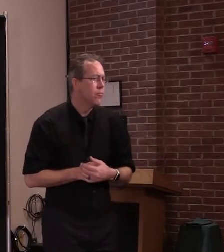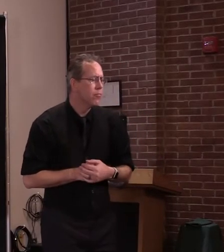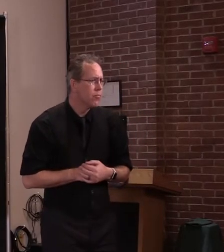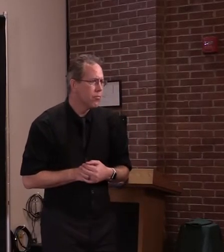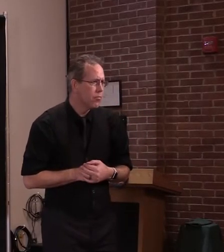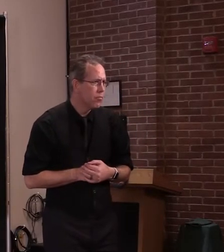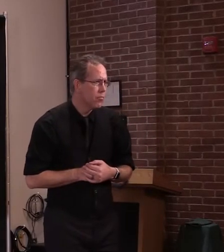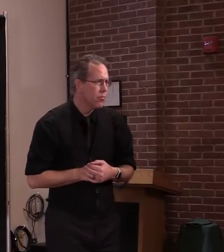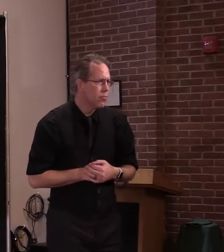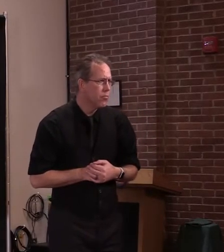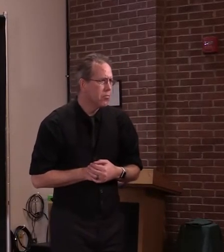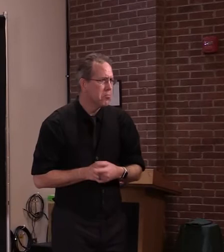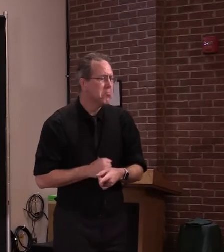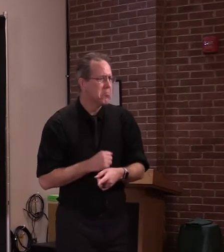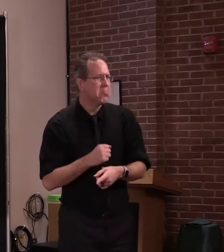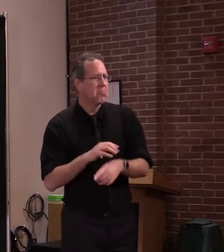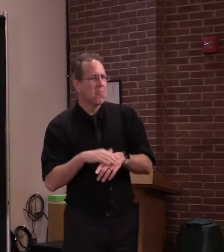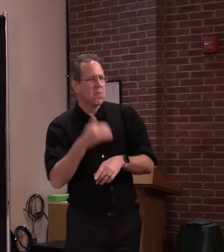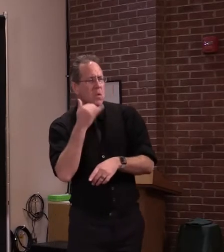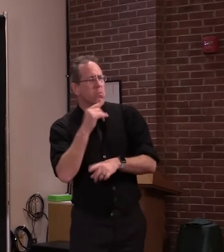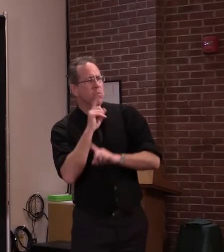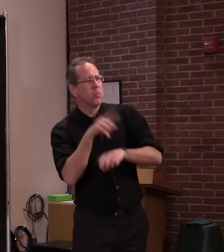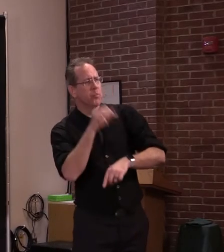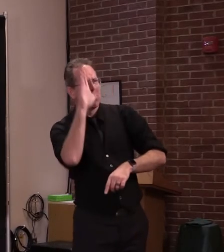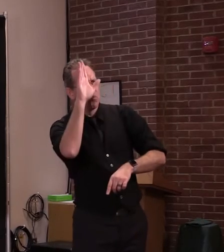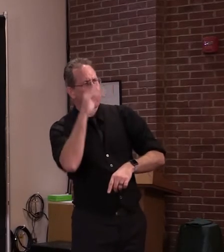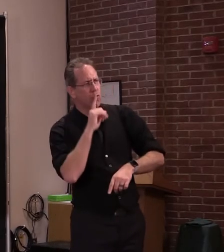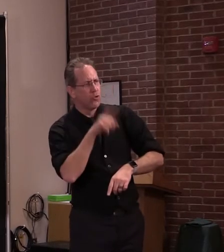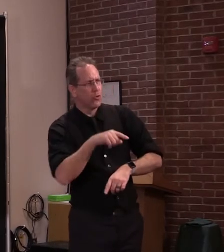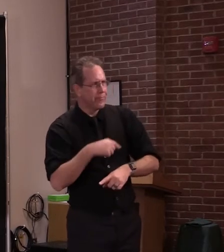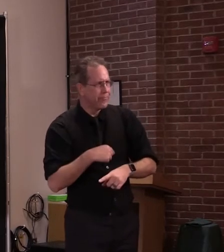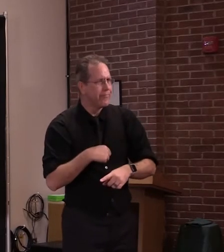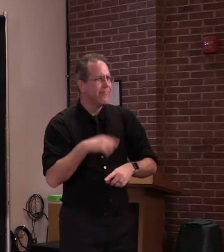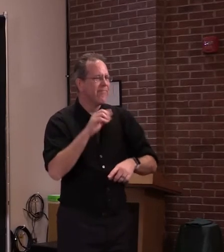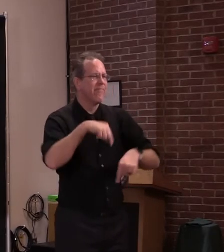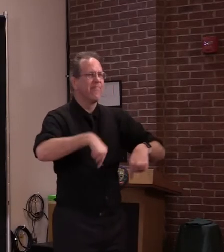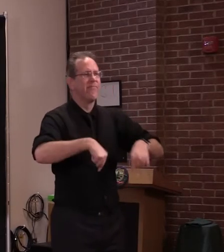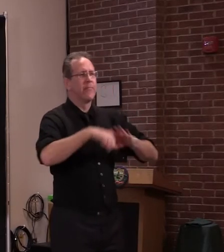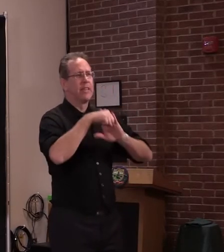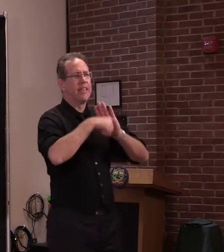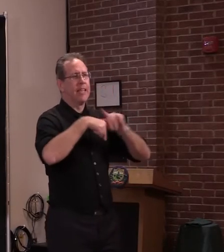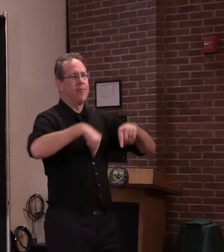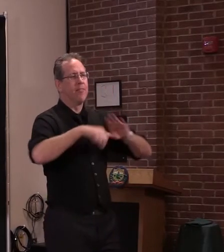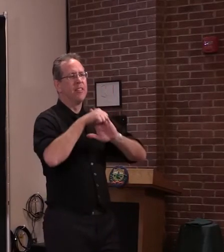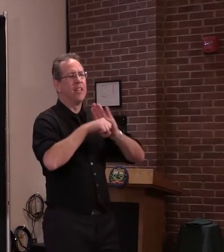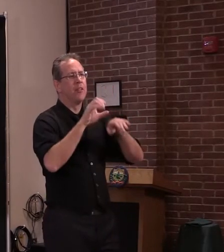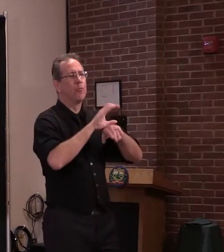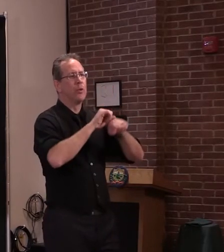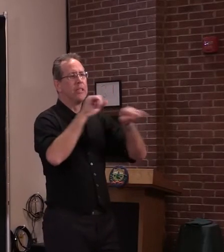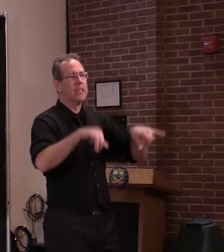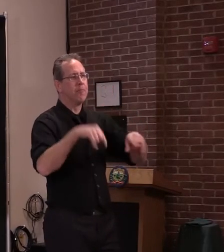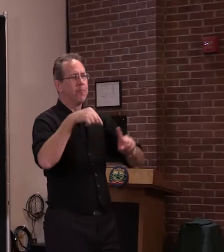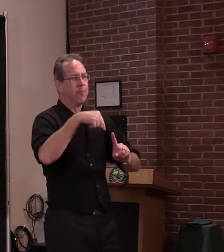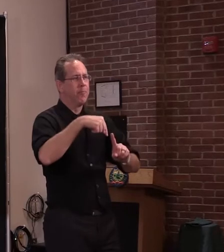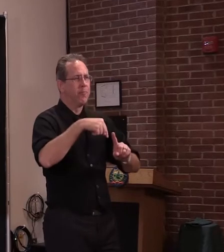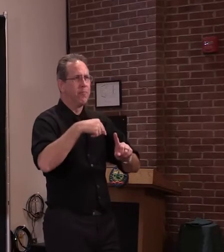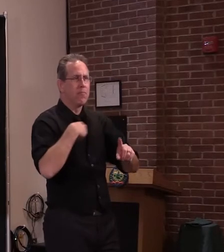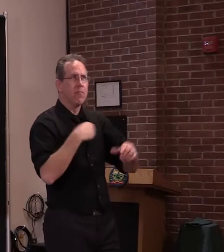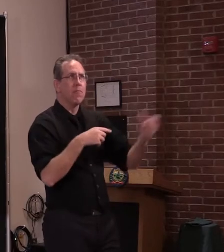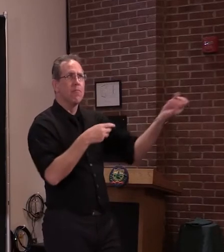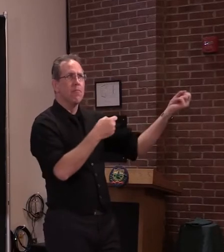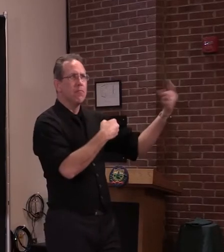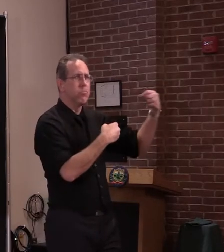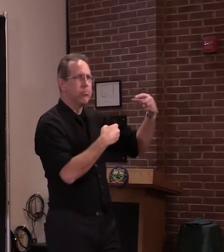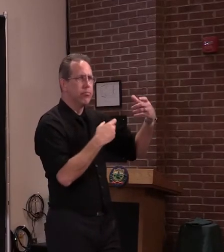Sure, thanks for the question. Yeah, it was a state system where we collect results in the database. We